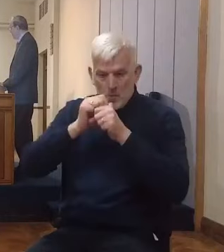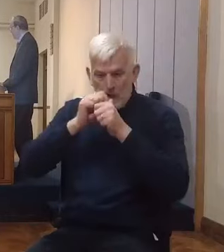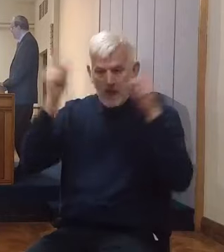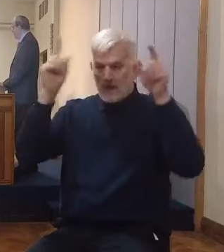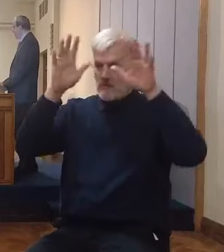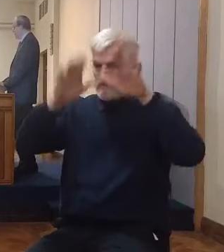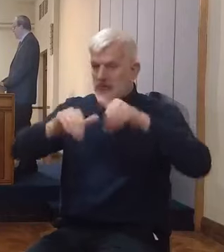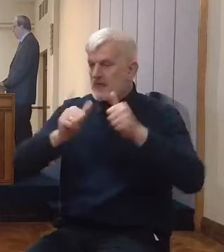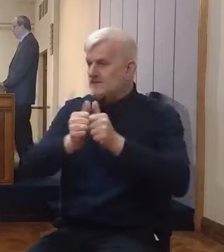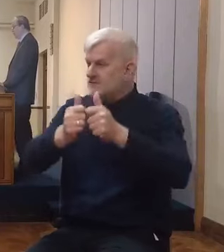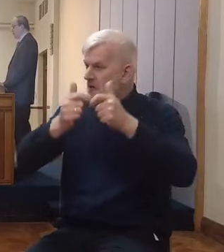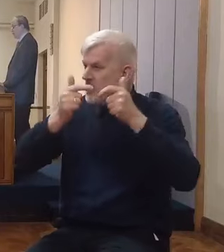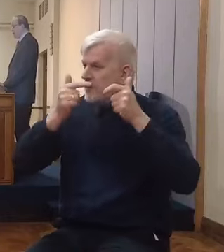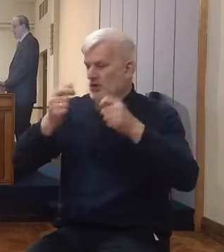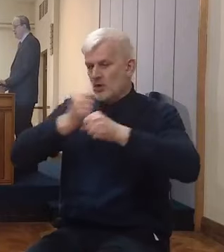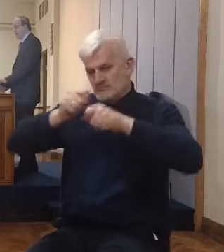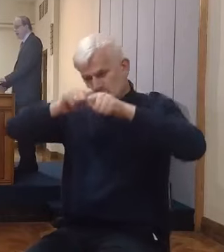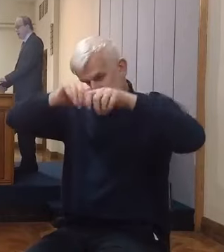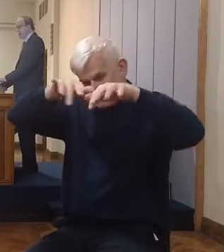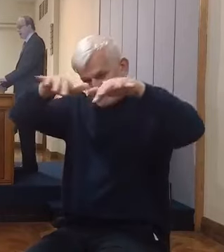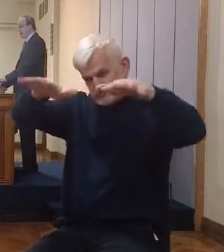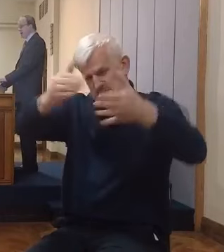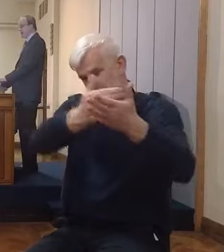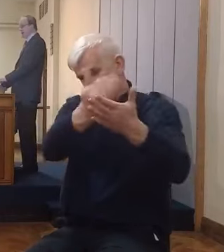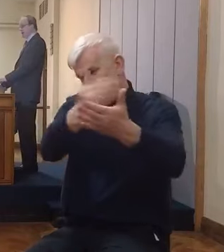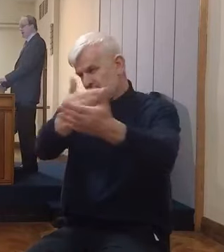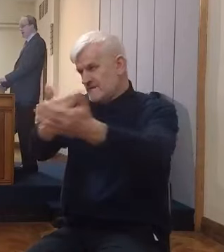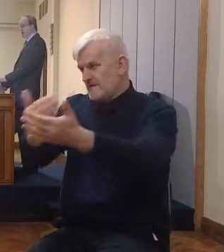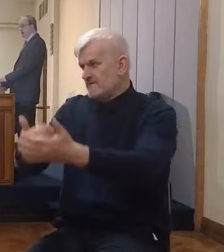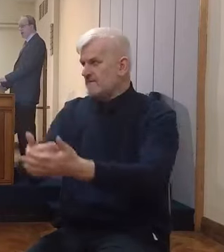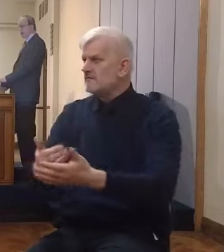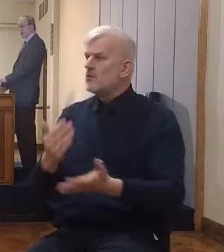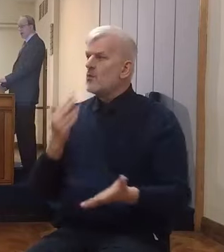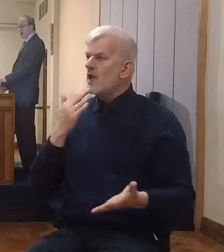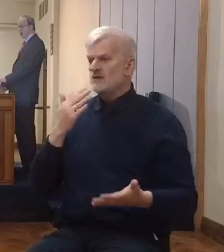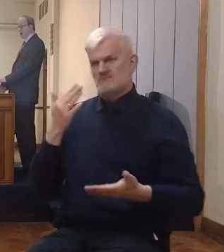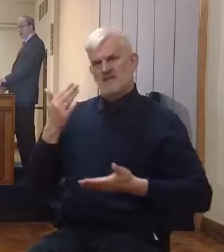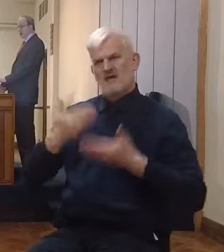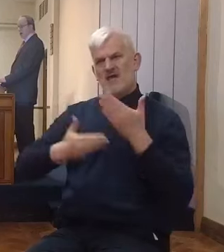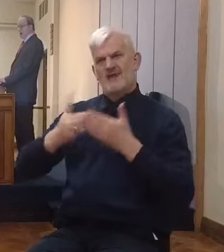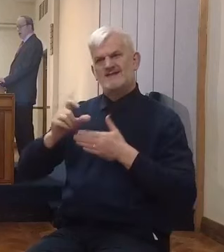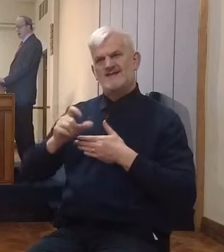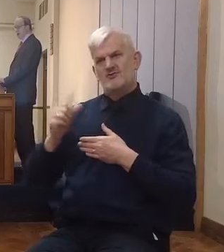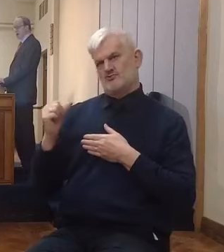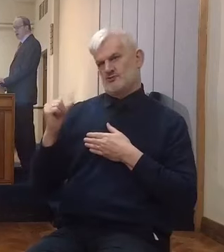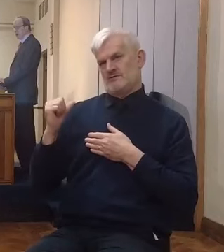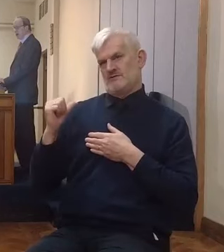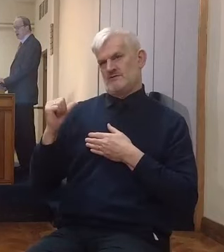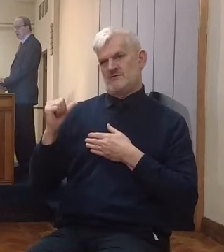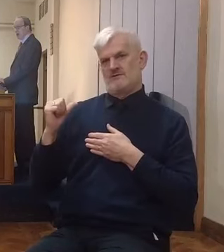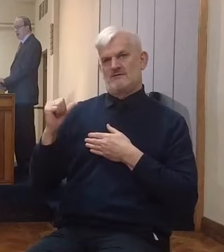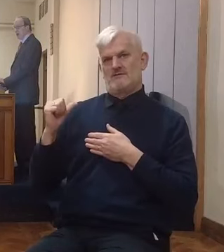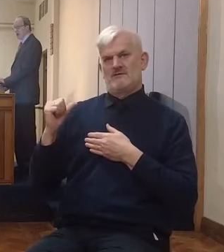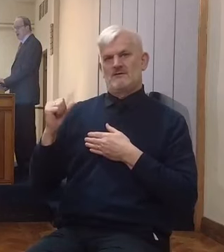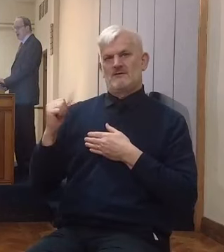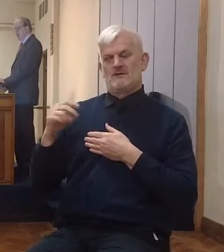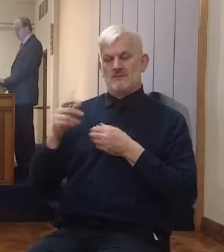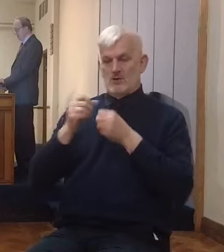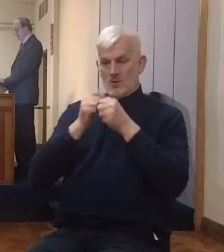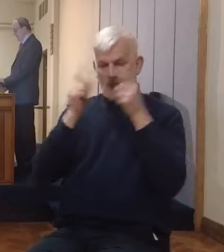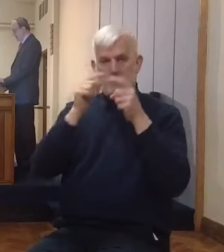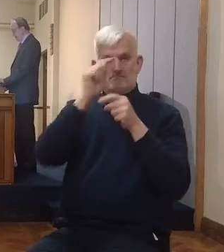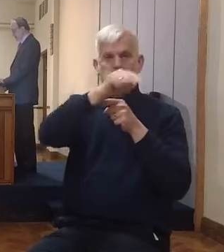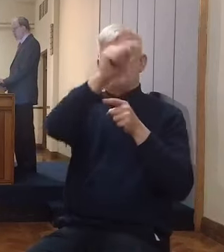blessing, and the gospel spreads. You think of the 19th century, but it's awakening, and